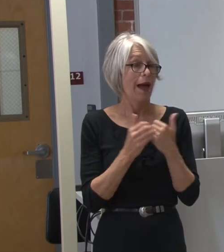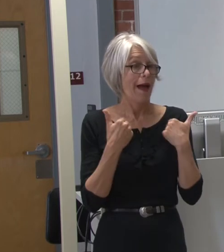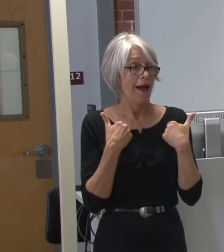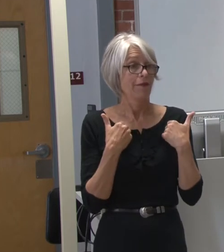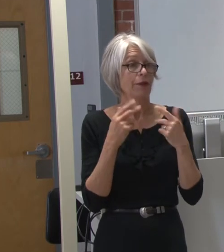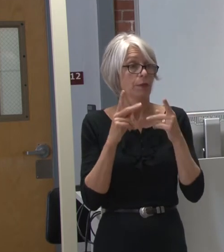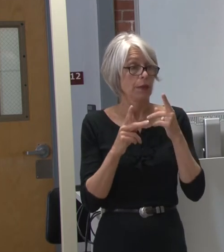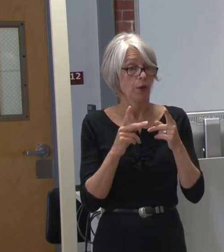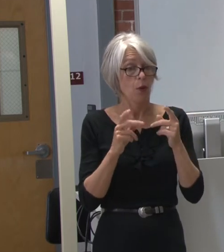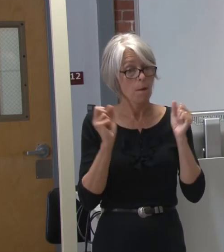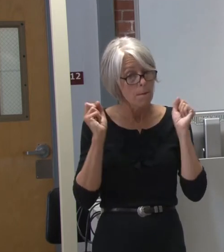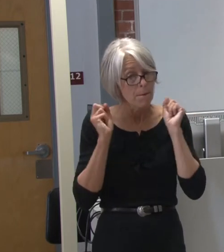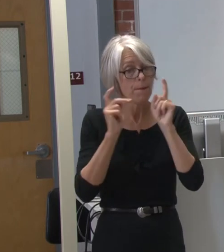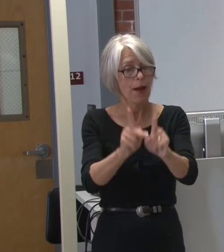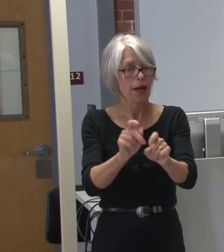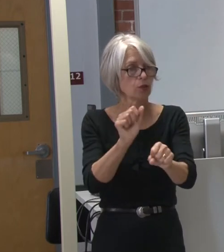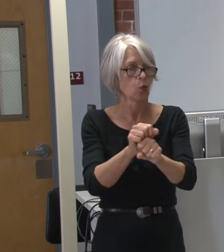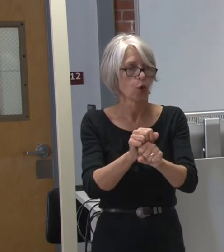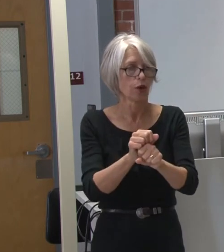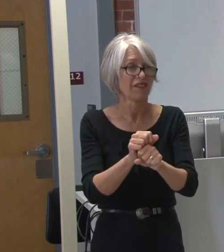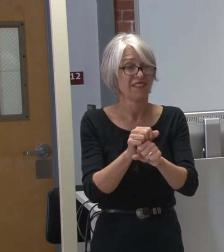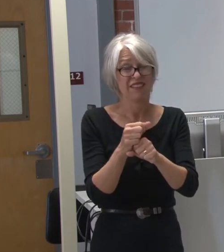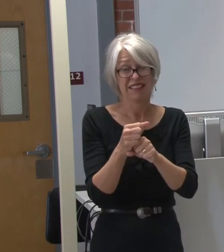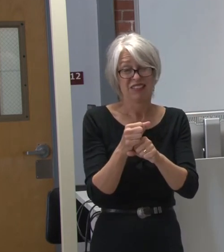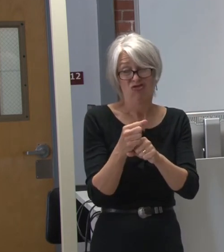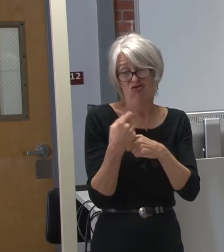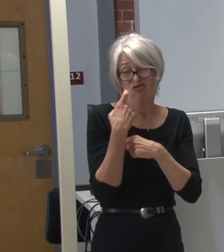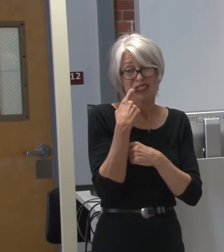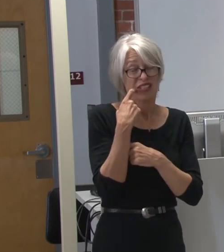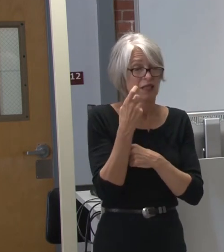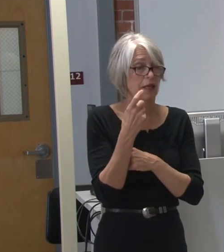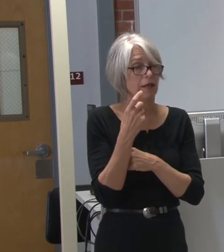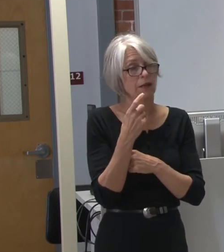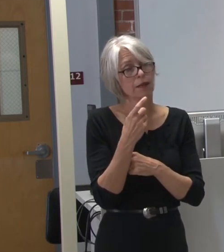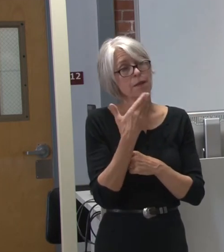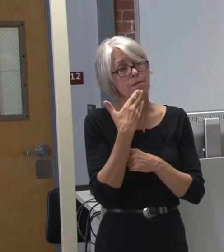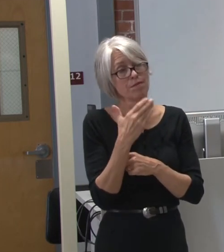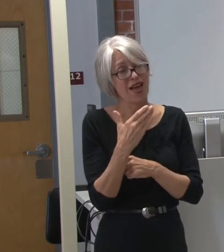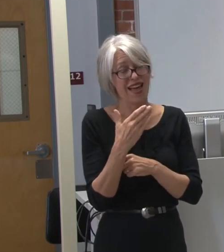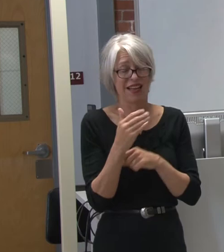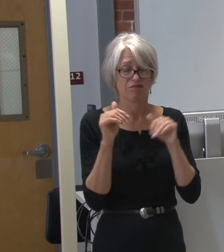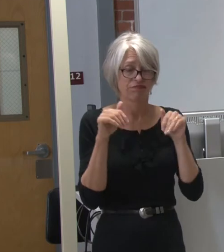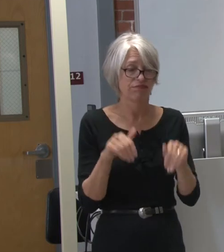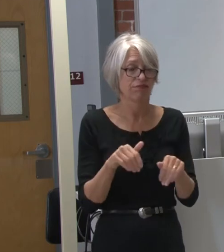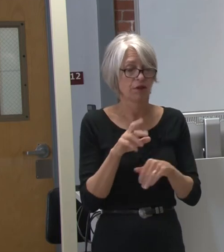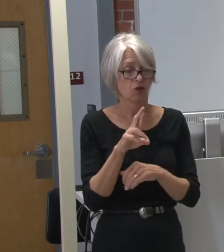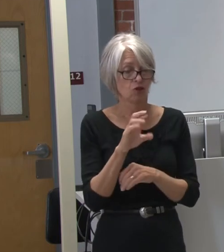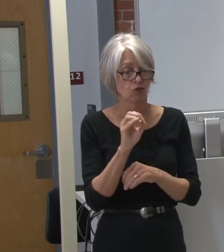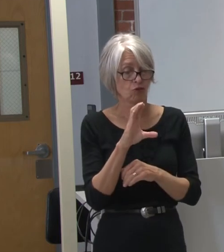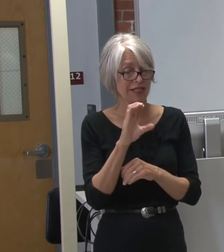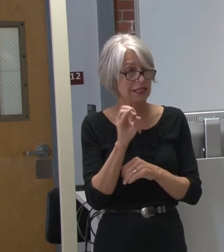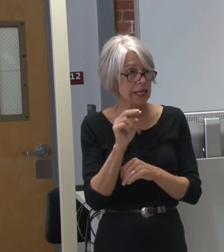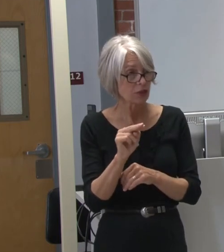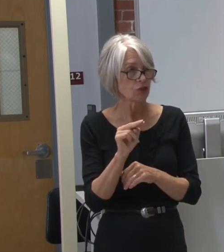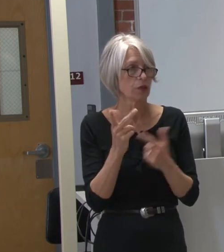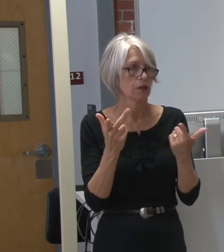work after one of the worst recessions in history, in engaging our business and credentialing and training workers so